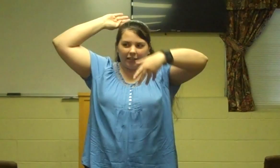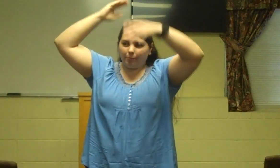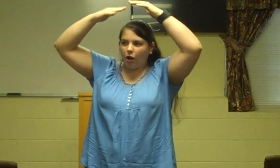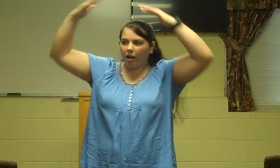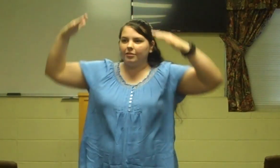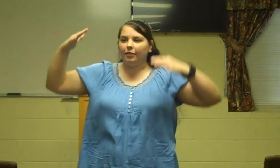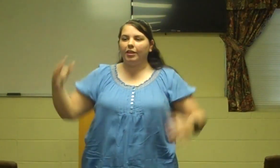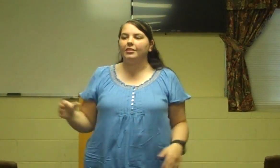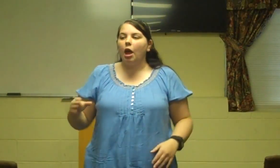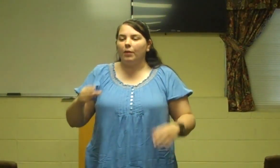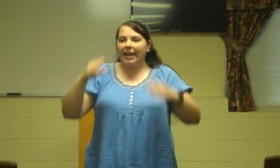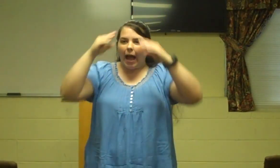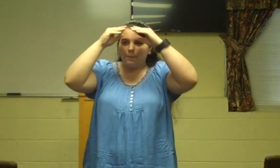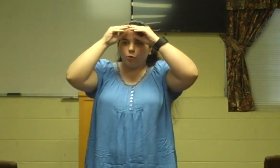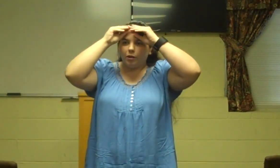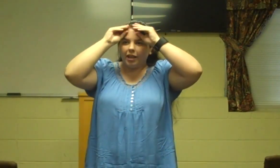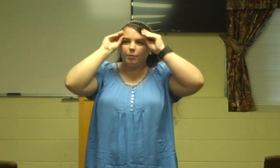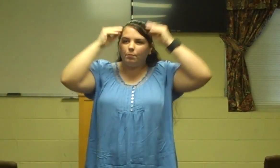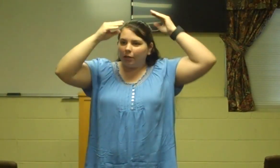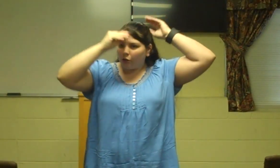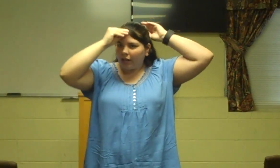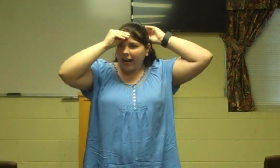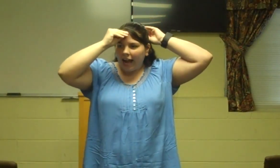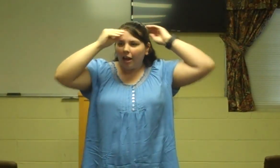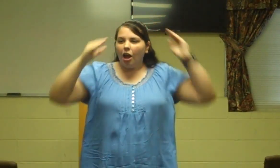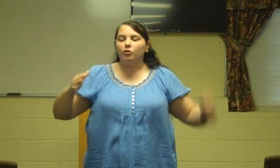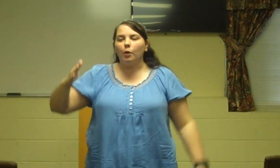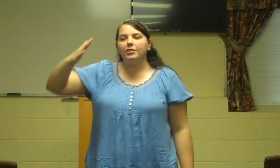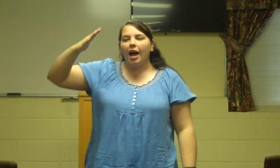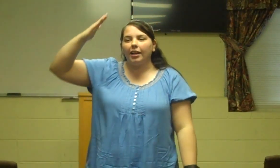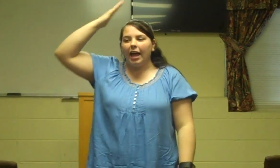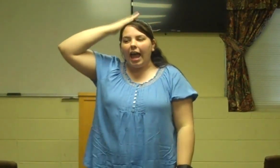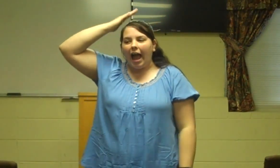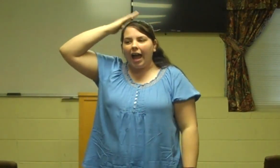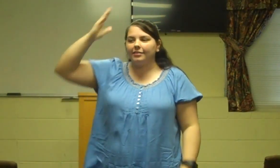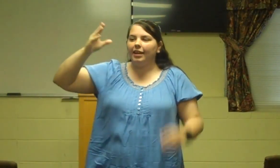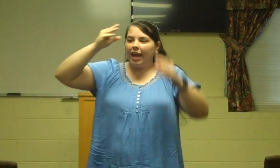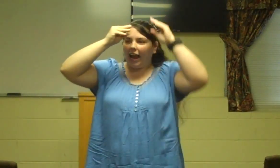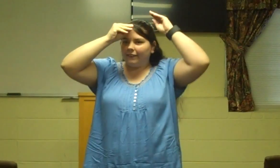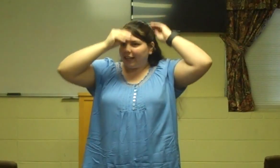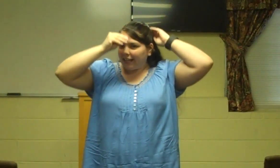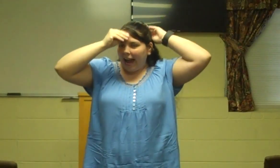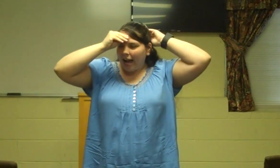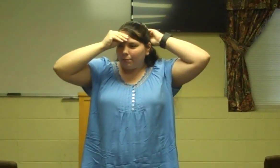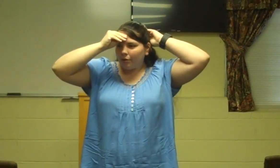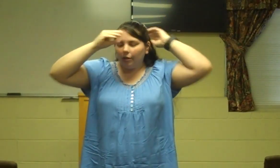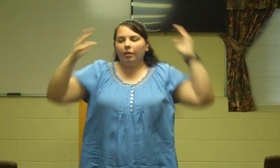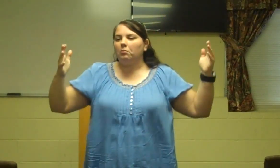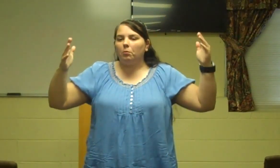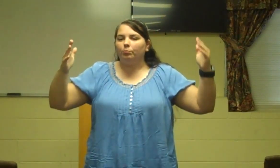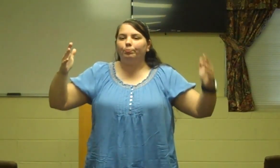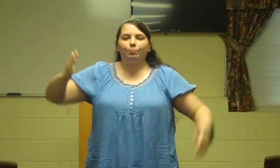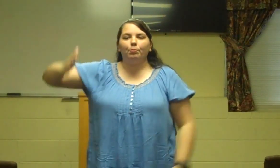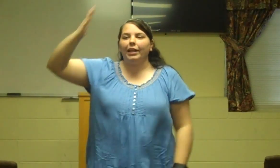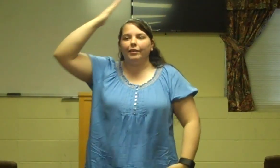can be all kinds of different things. But a cap is normally like the bill kind of hat. So we would sign hat and like cap. But if